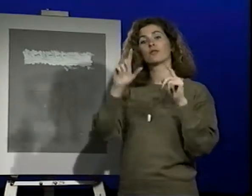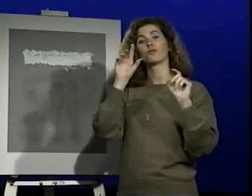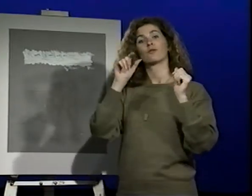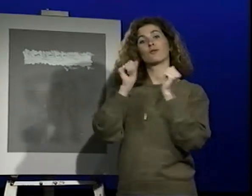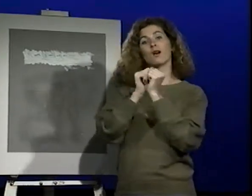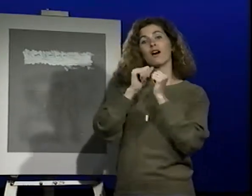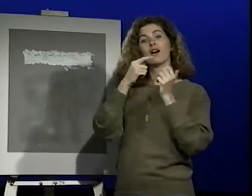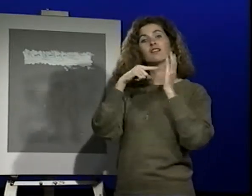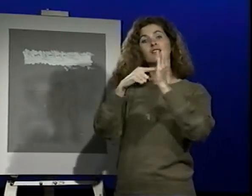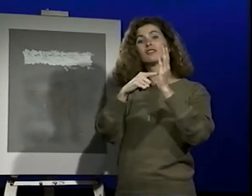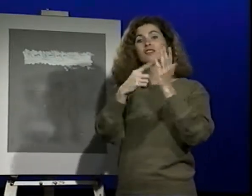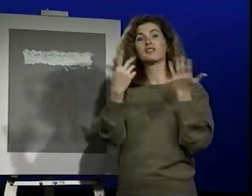doing a variety of activities.